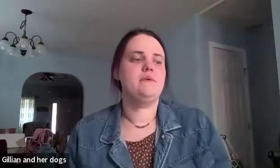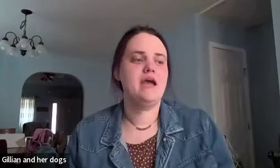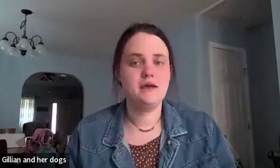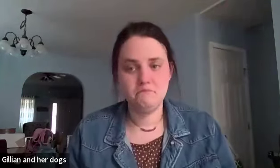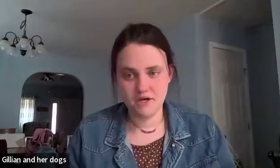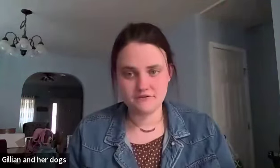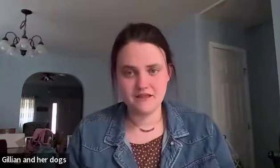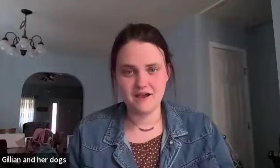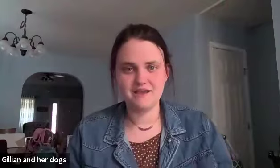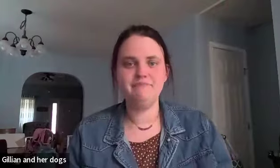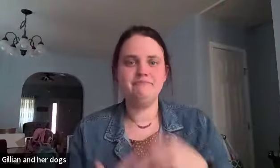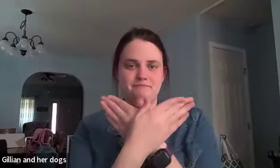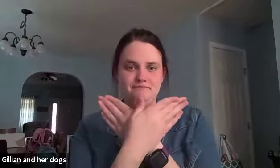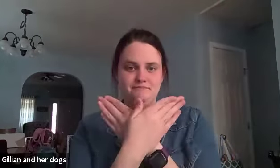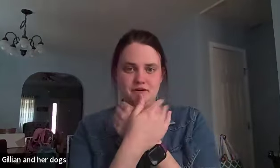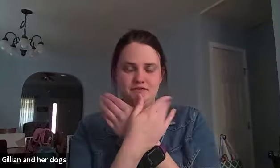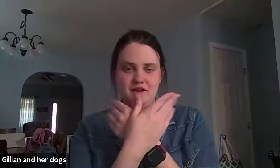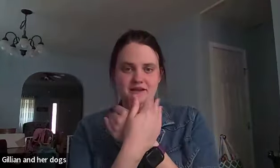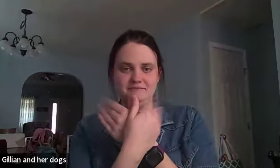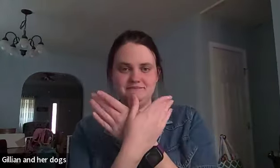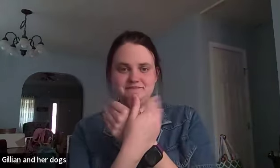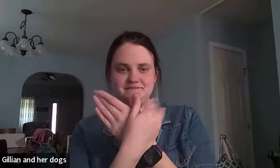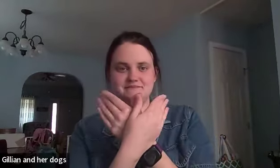Then we had butterfly, butterfly.